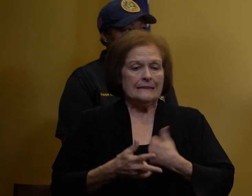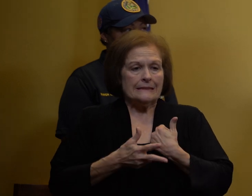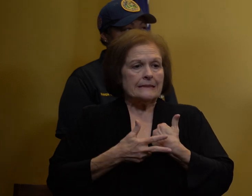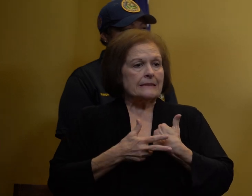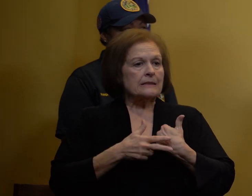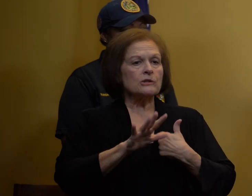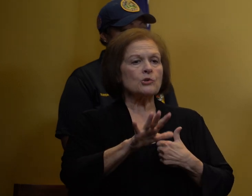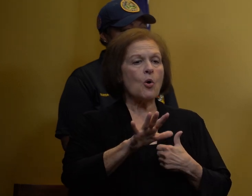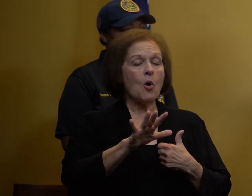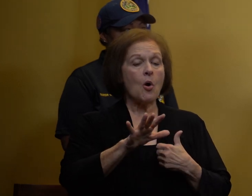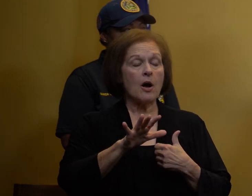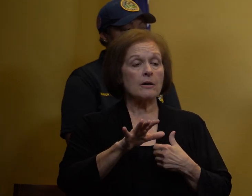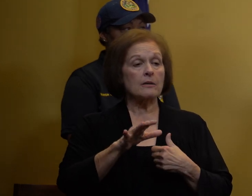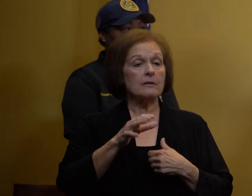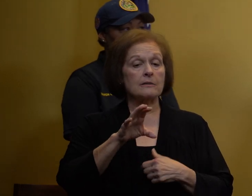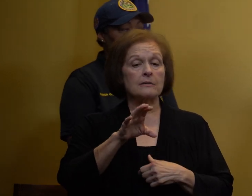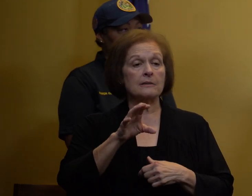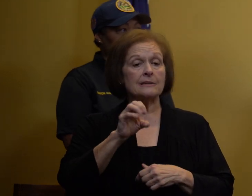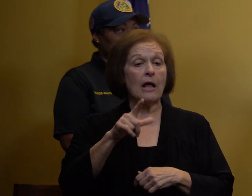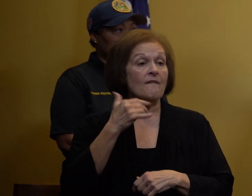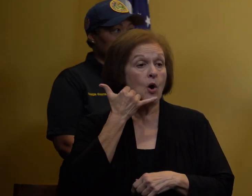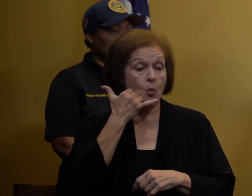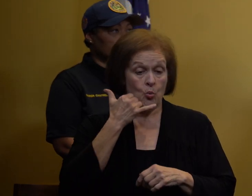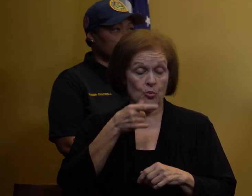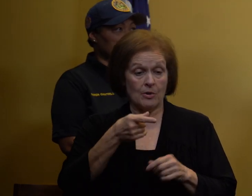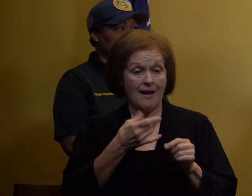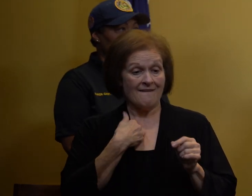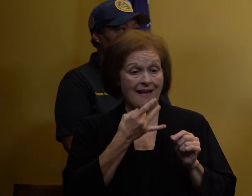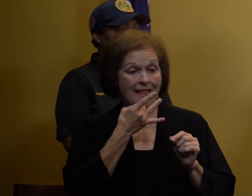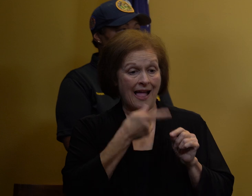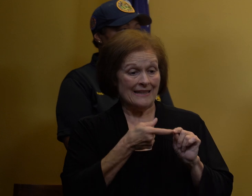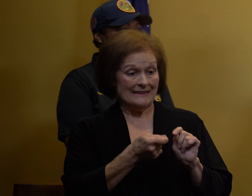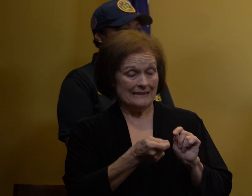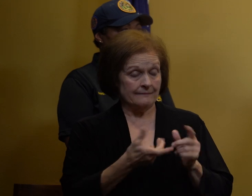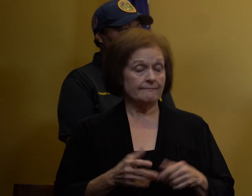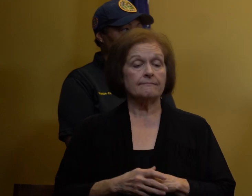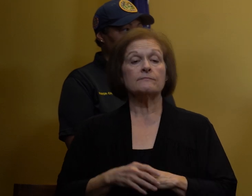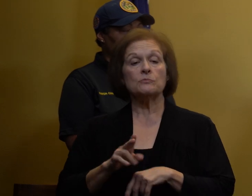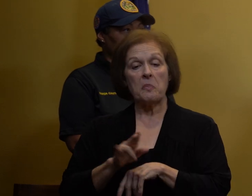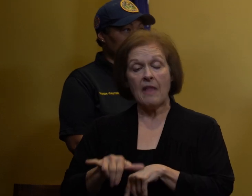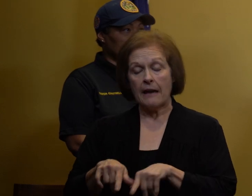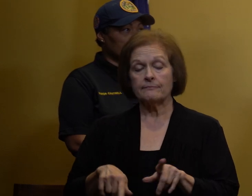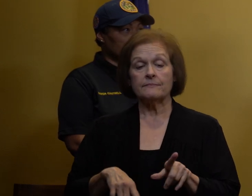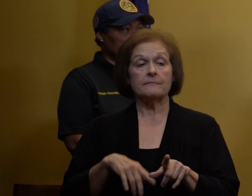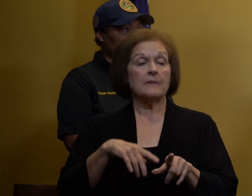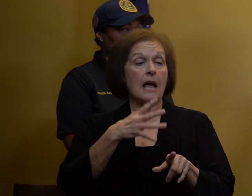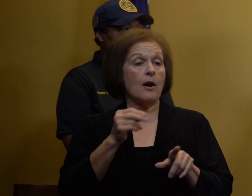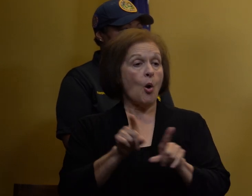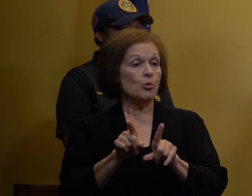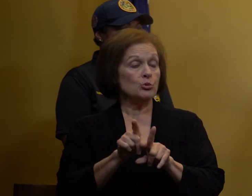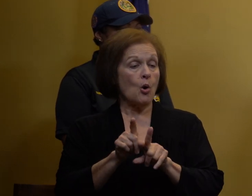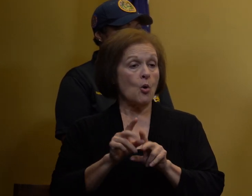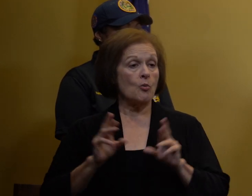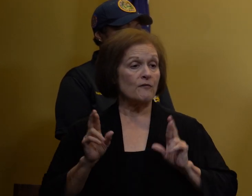life if the power is out, right? So that you can get those alerts we talked about. Right? Keep your refrigerator doors closed and turn off or